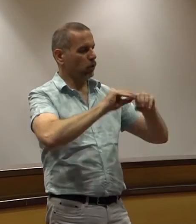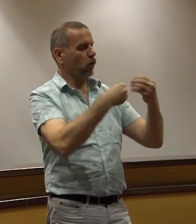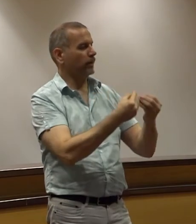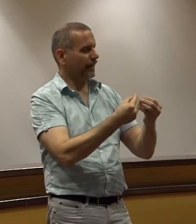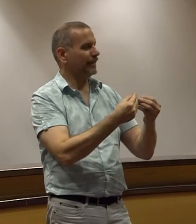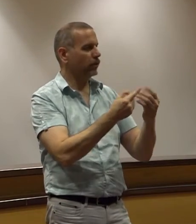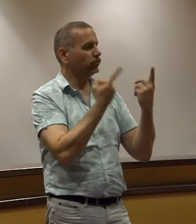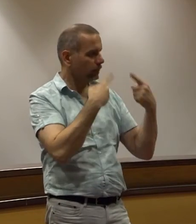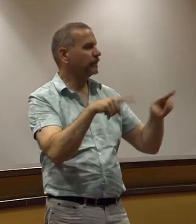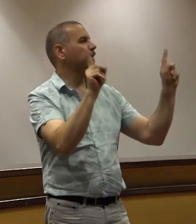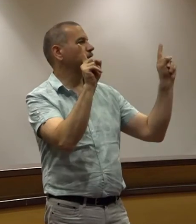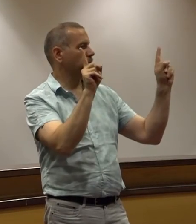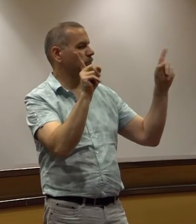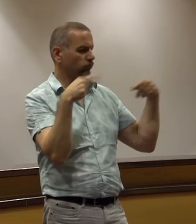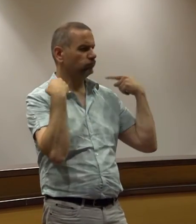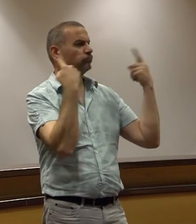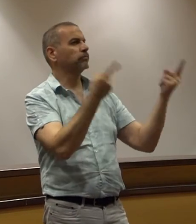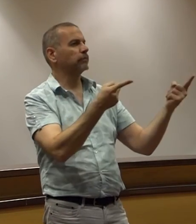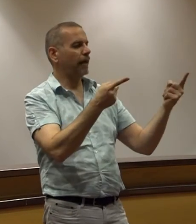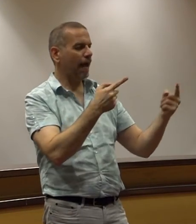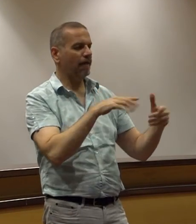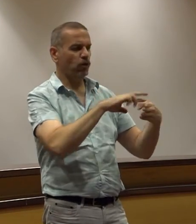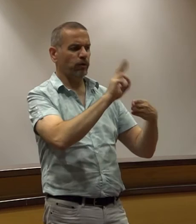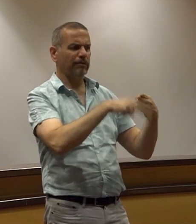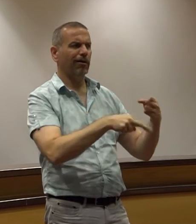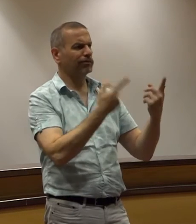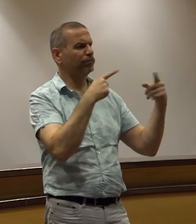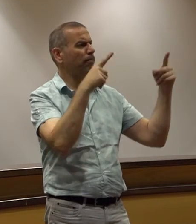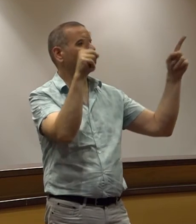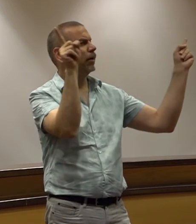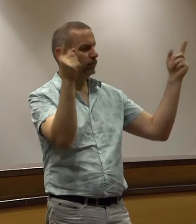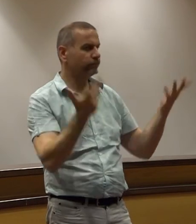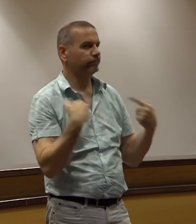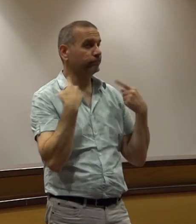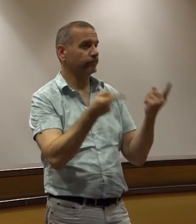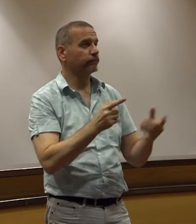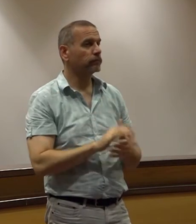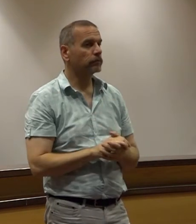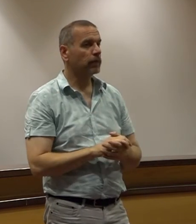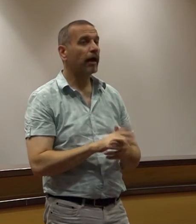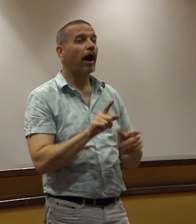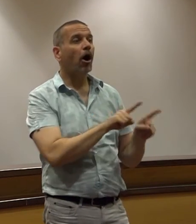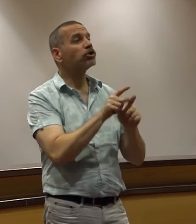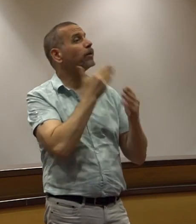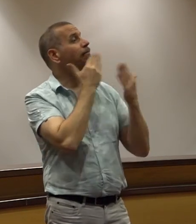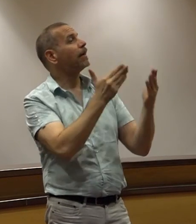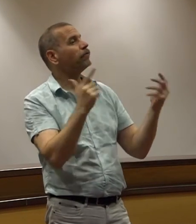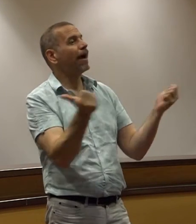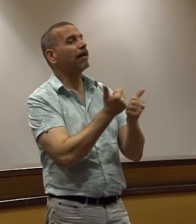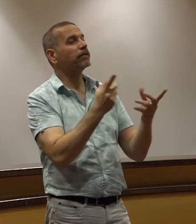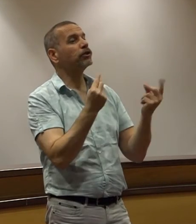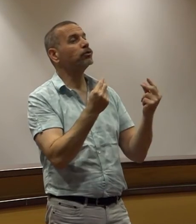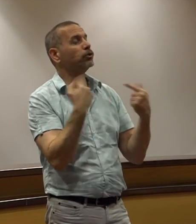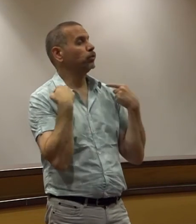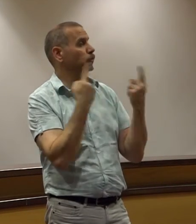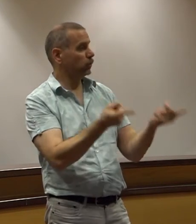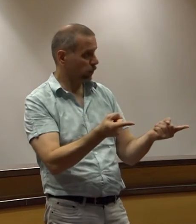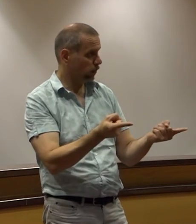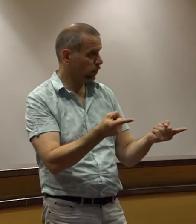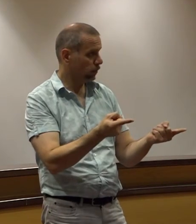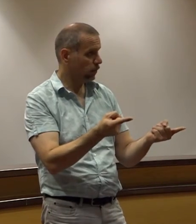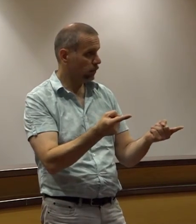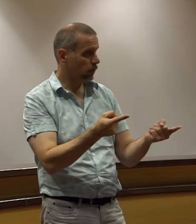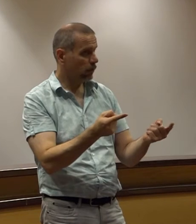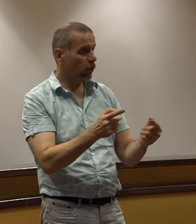getting good results, and we're aware of that. I want to thank you for everything that you do, for